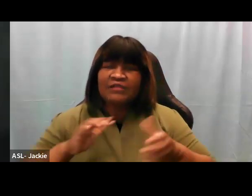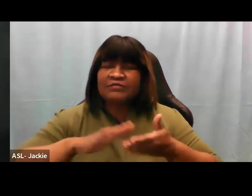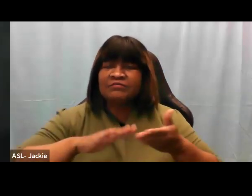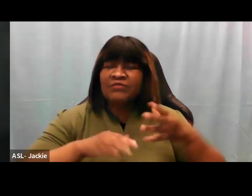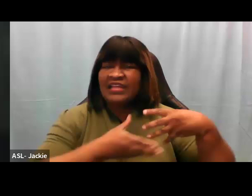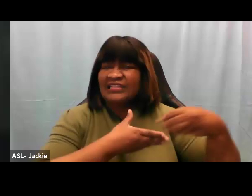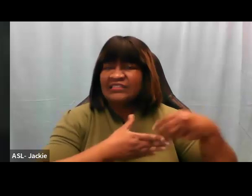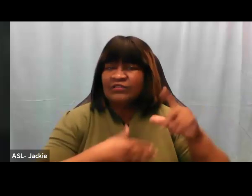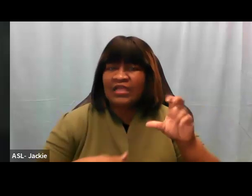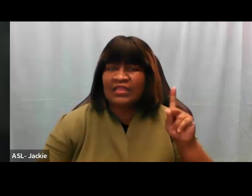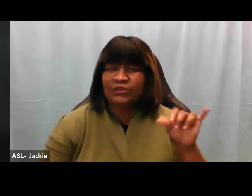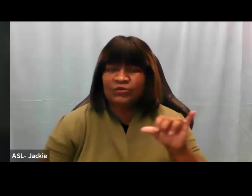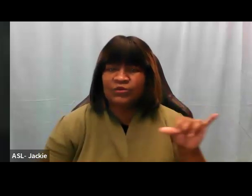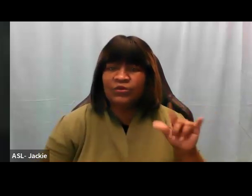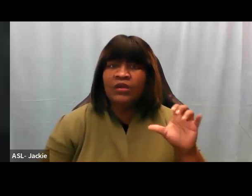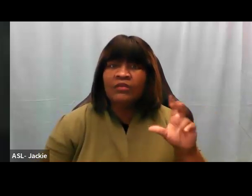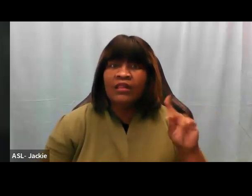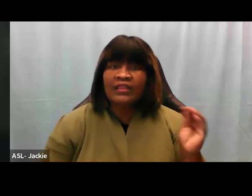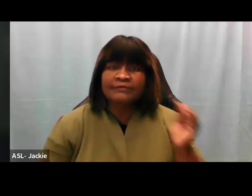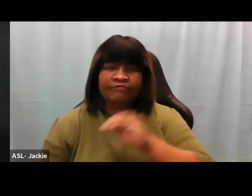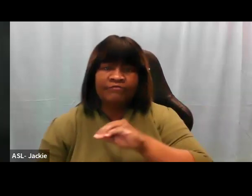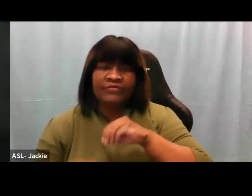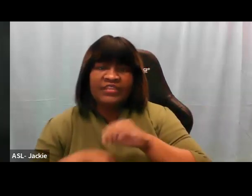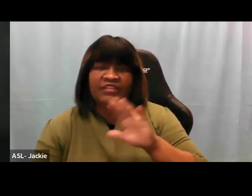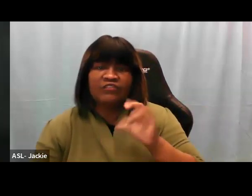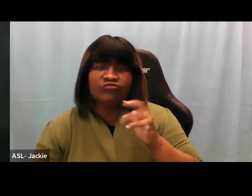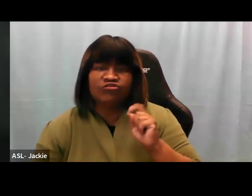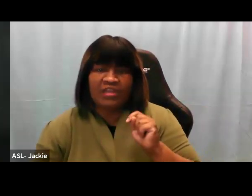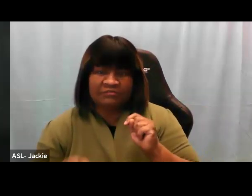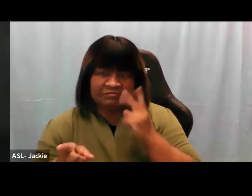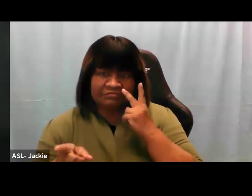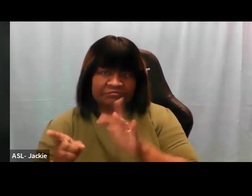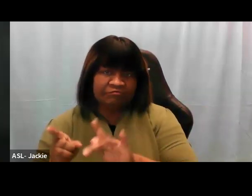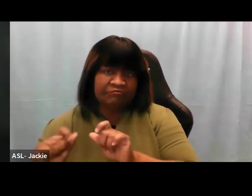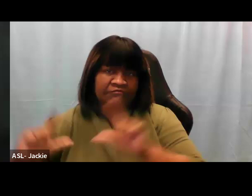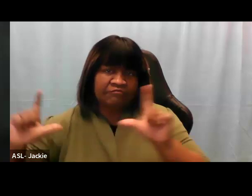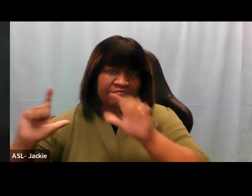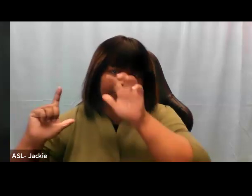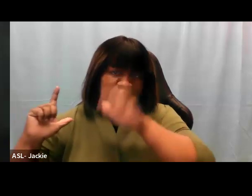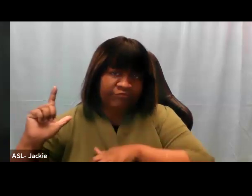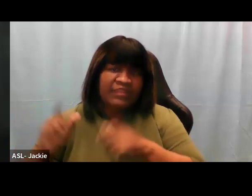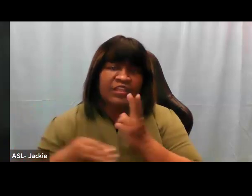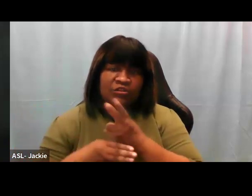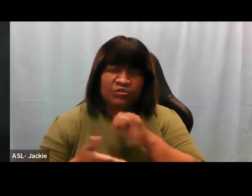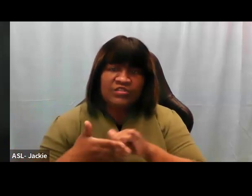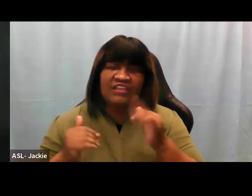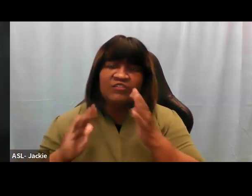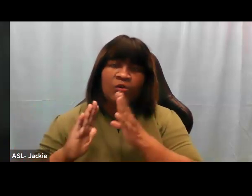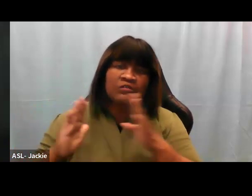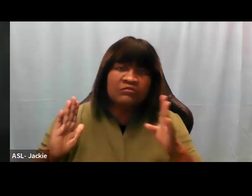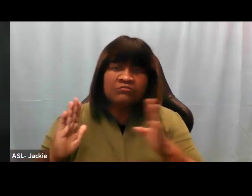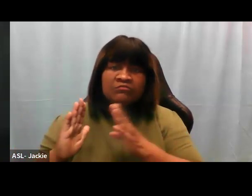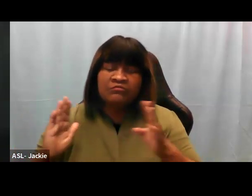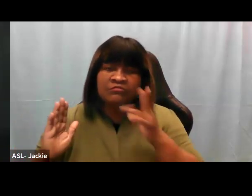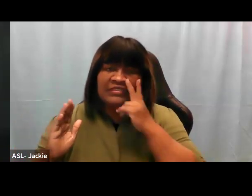external link, and the link has been provided in the chat. You can use that to adjust